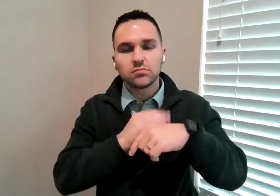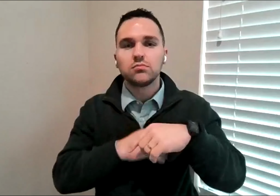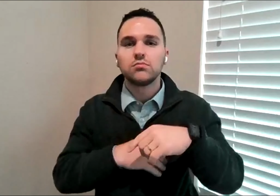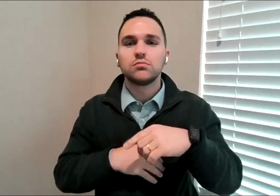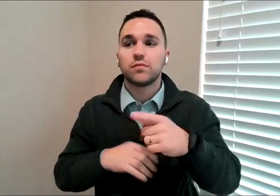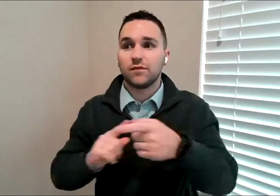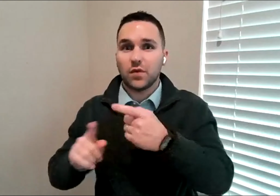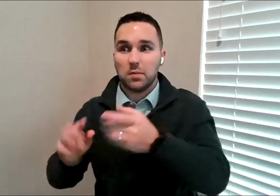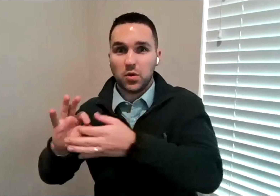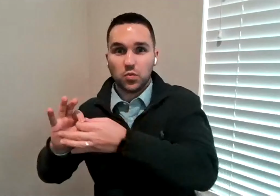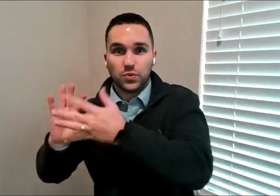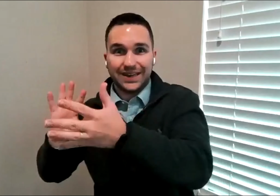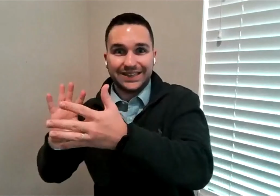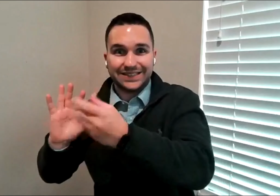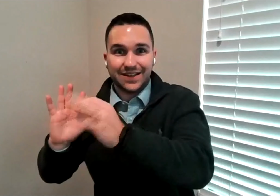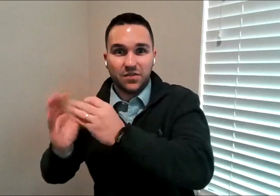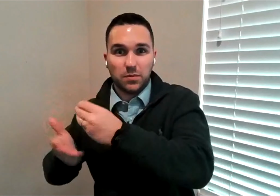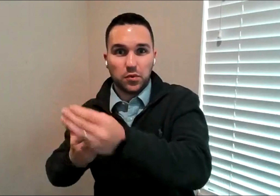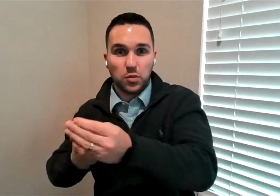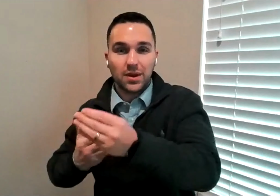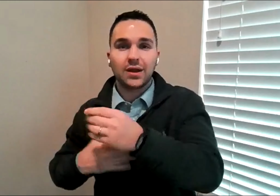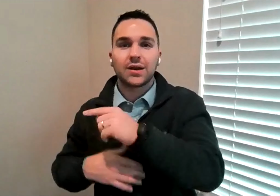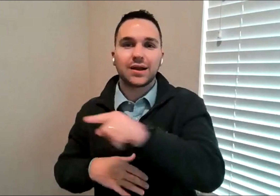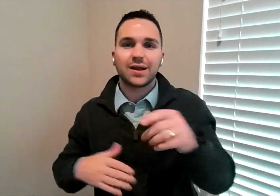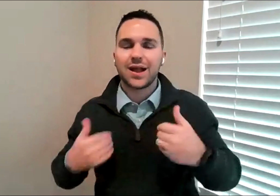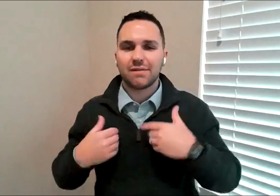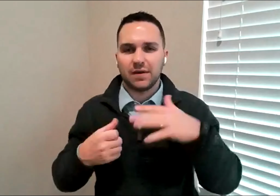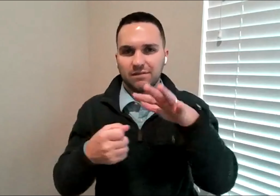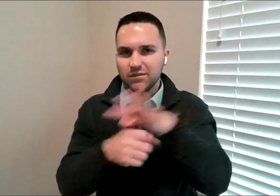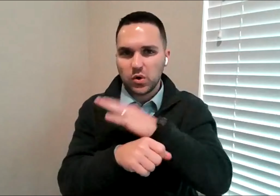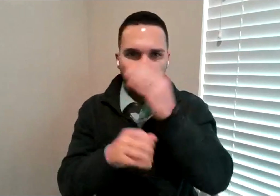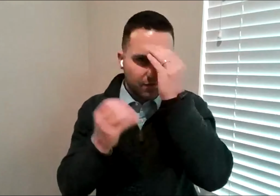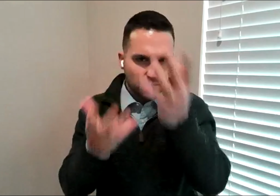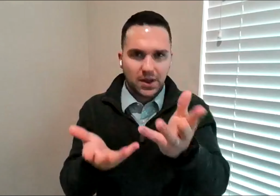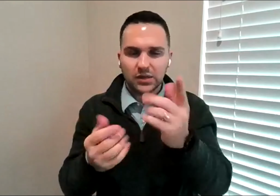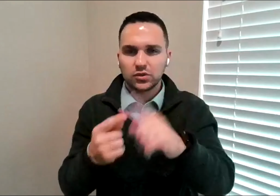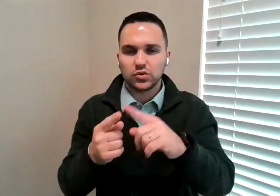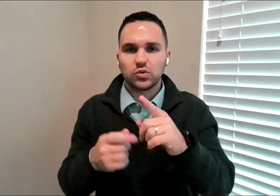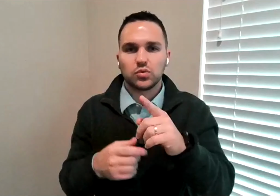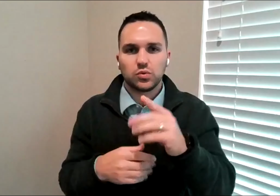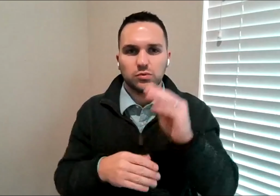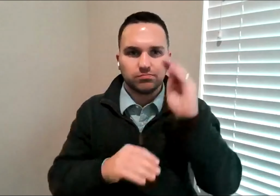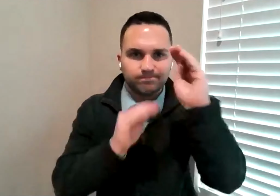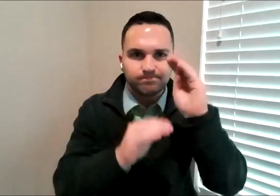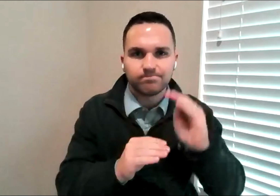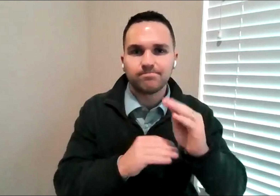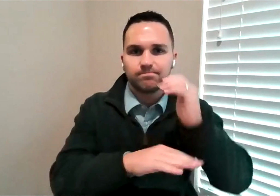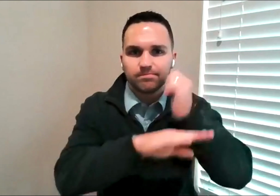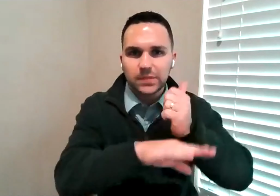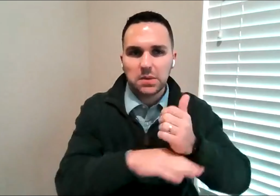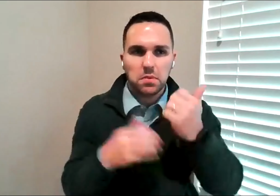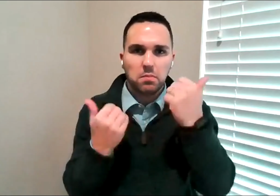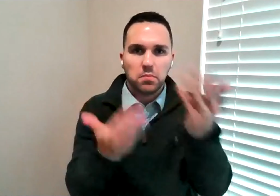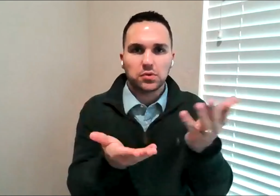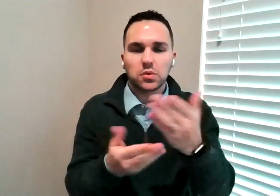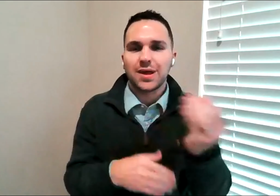release of the procurement has as much information as possible to put together a proposal and as much information that